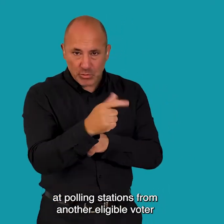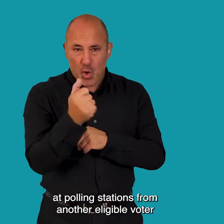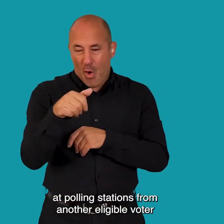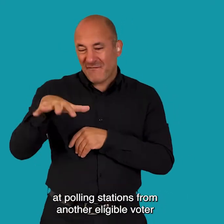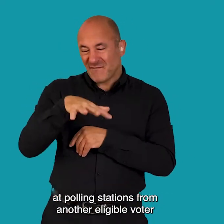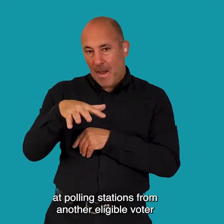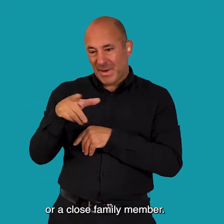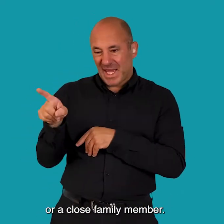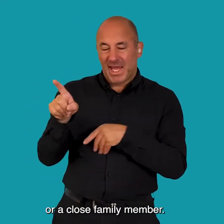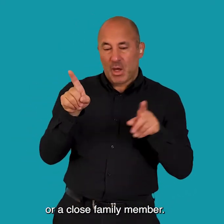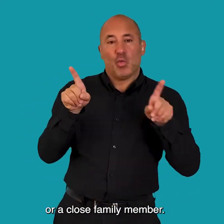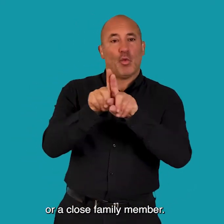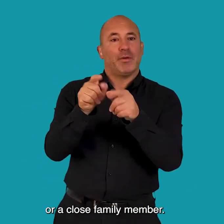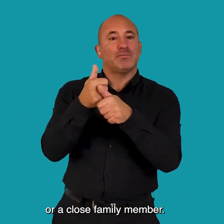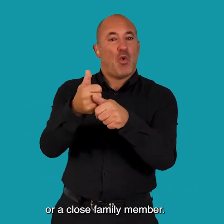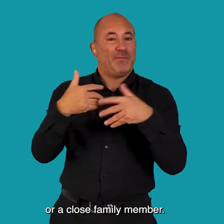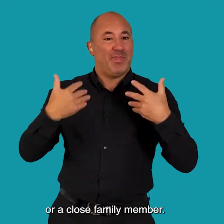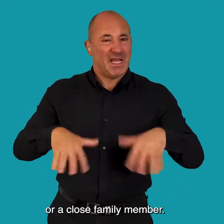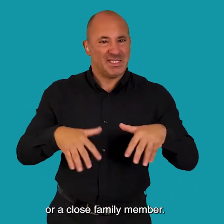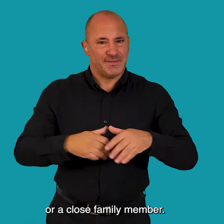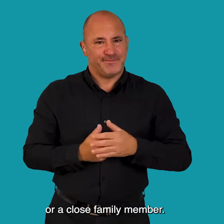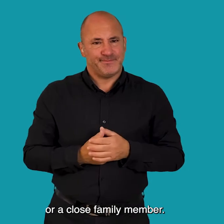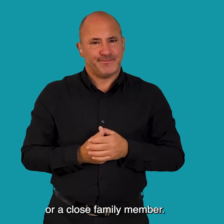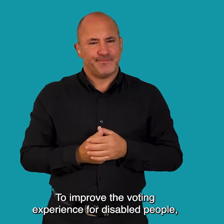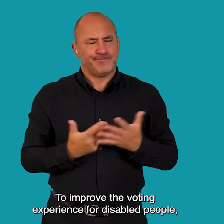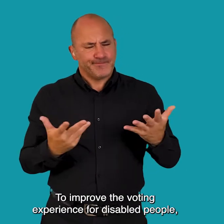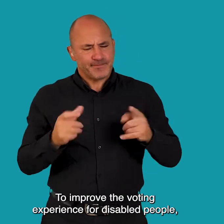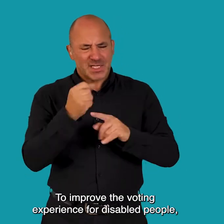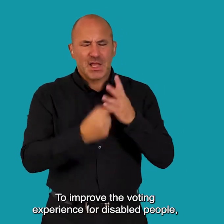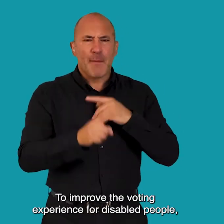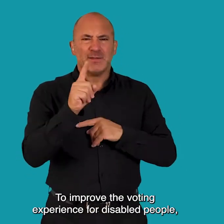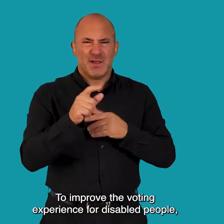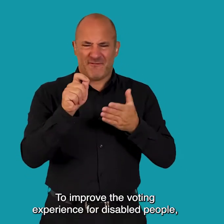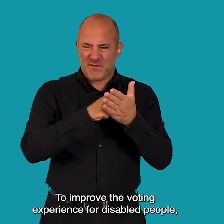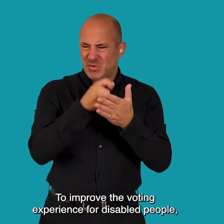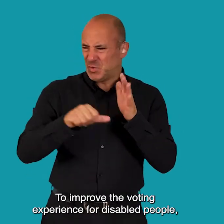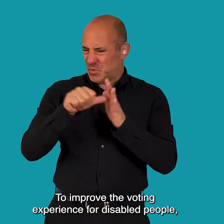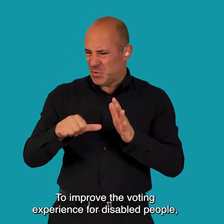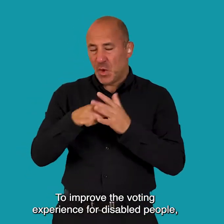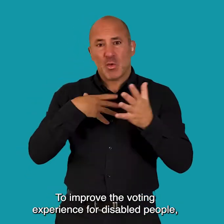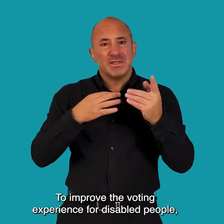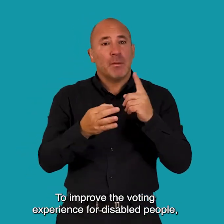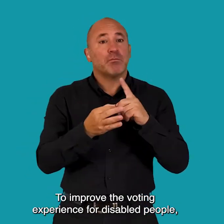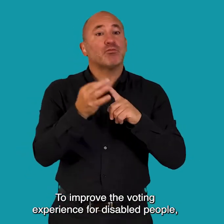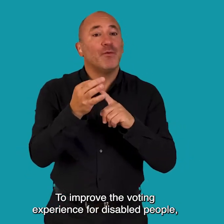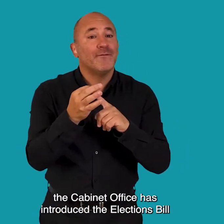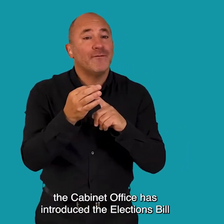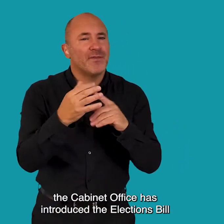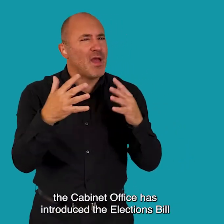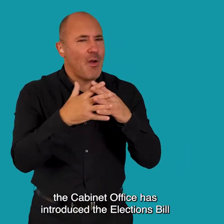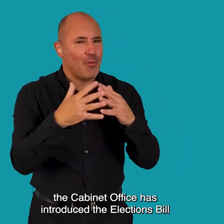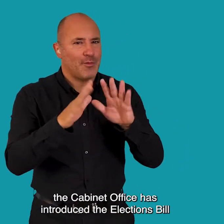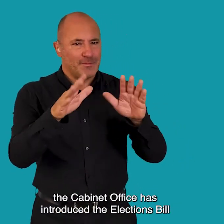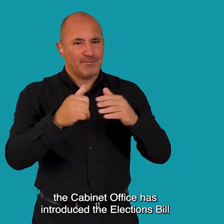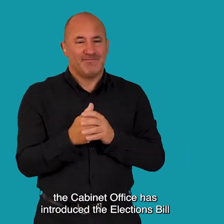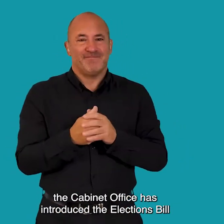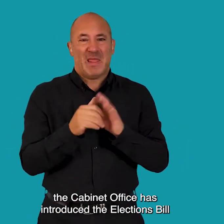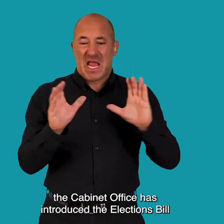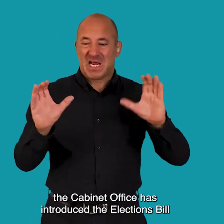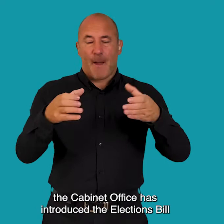voter or a close family member. To improve the voting experience for disabled people, the Cabinet Office has introduced